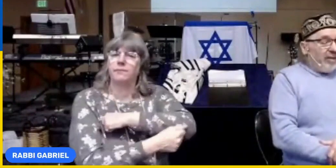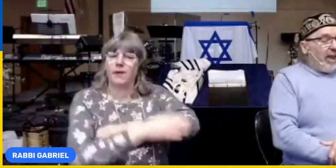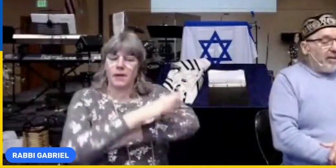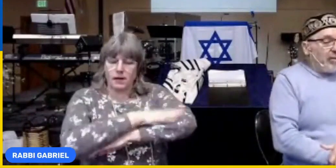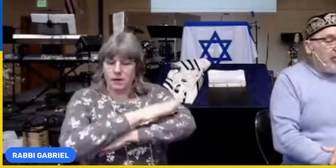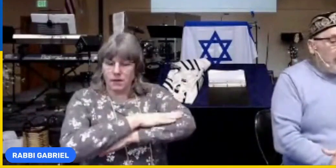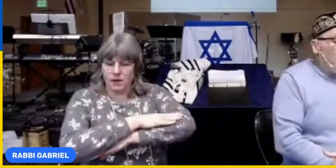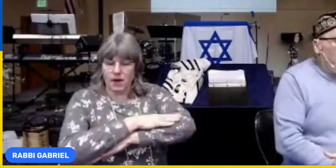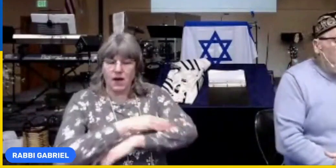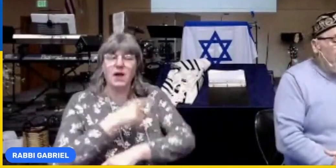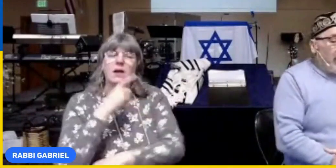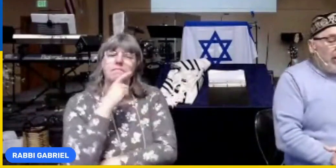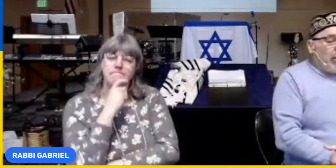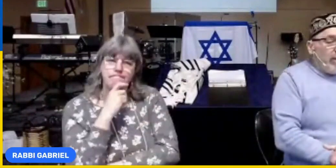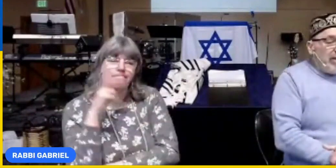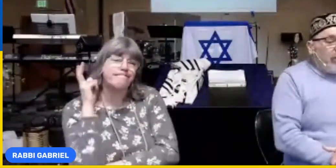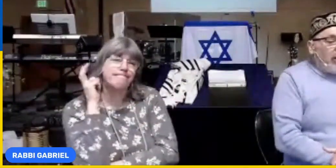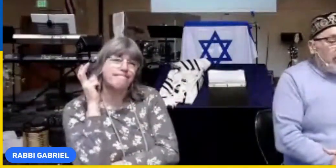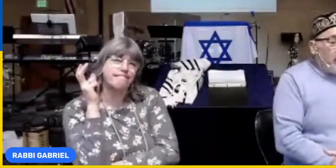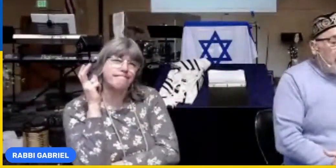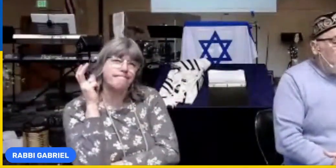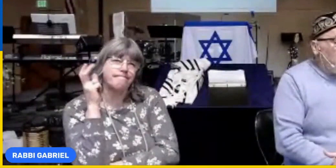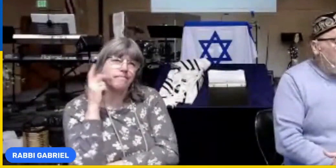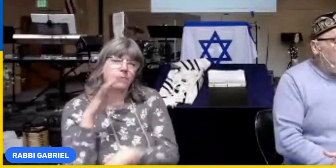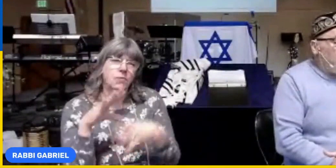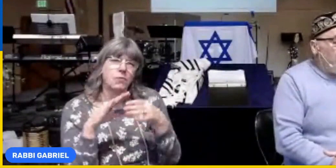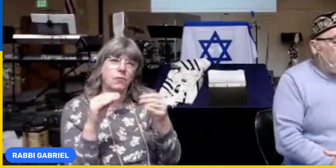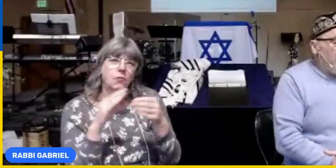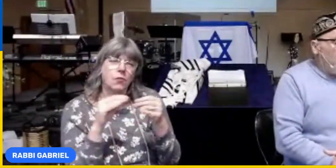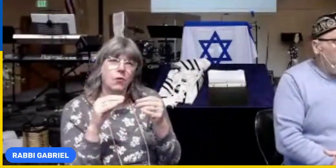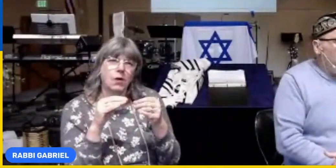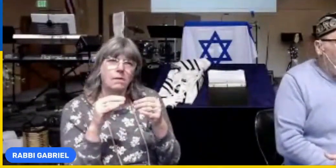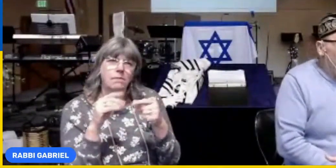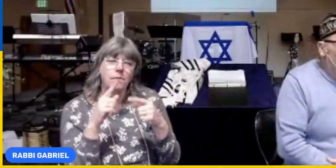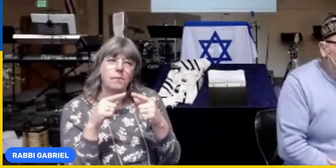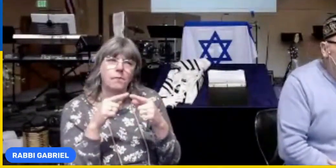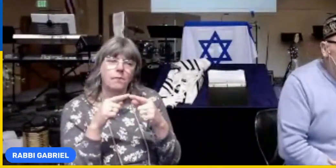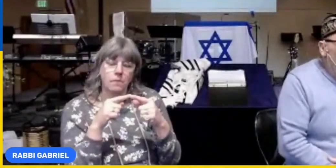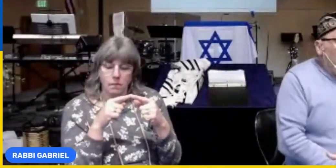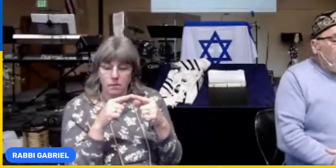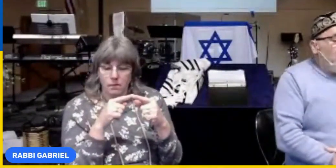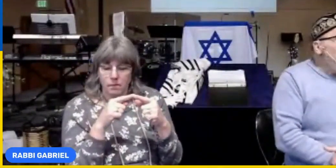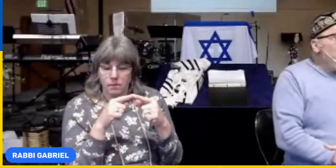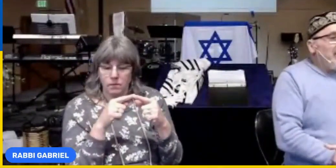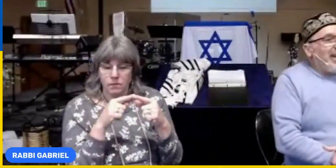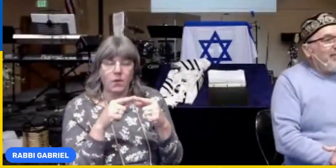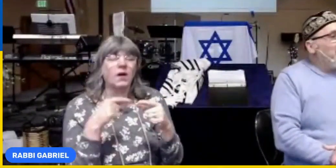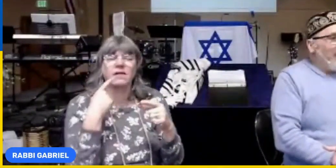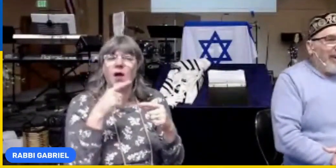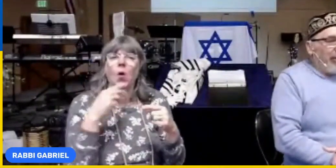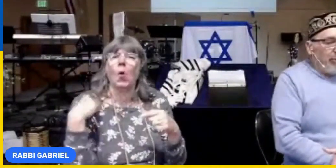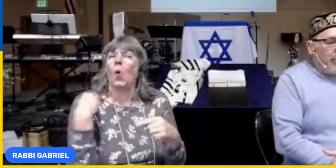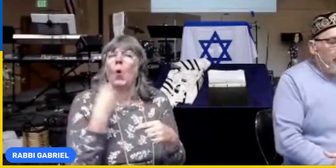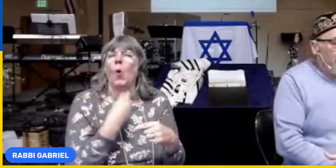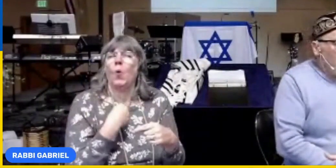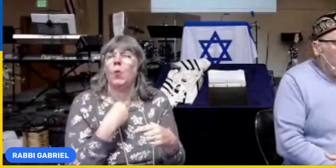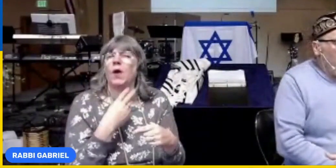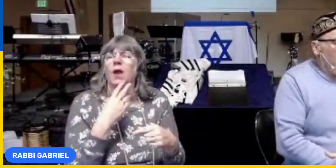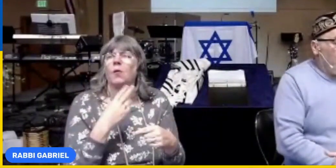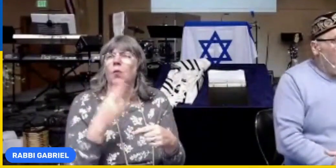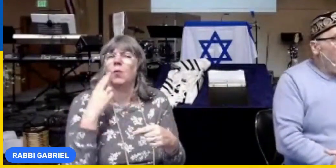father tell the Exodus story. When his father reached the point where the Passover Haggadah says, "We were slaves to